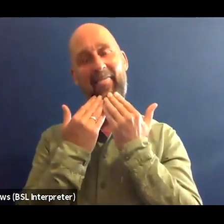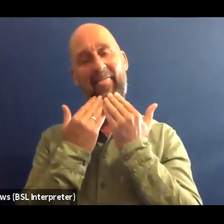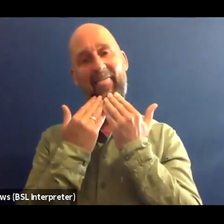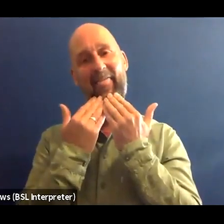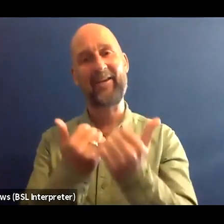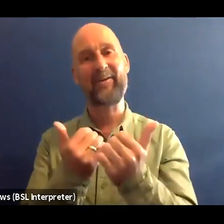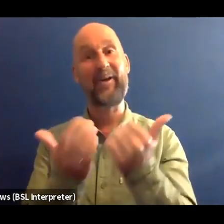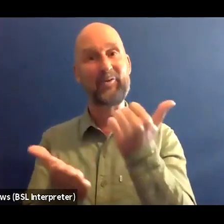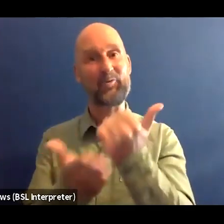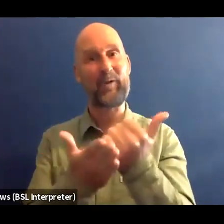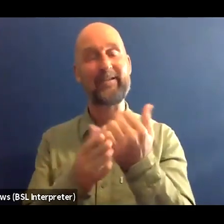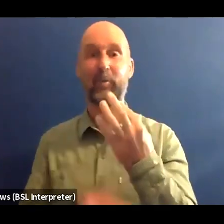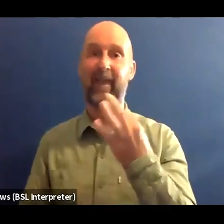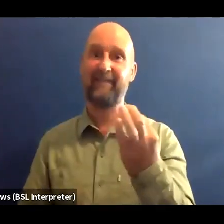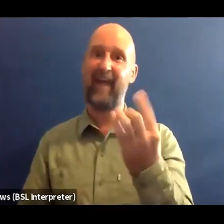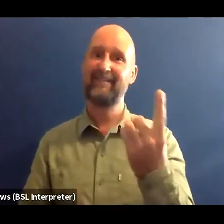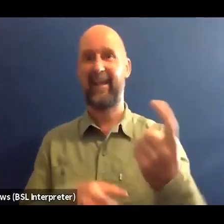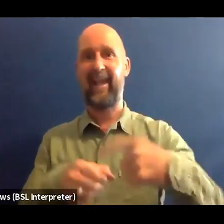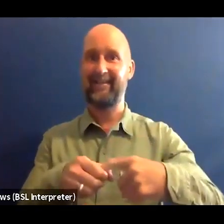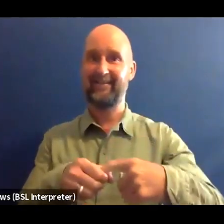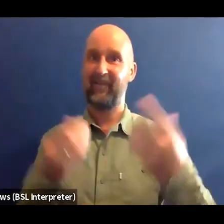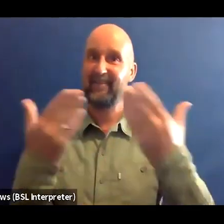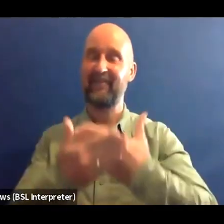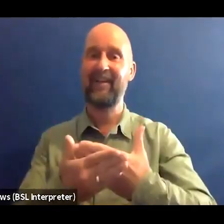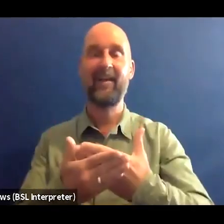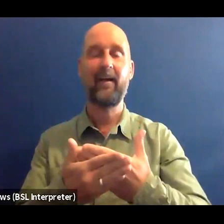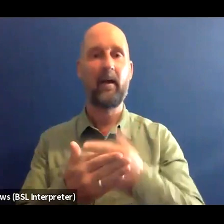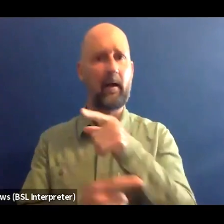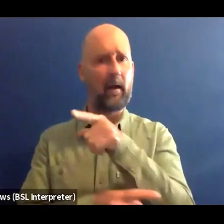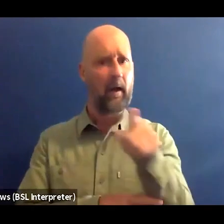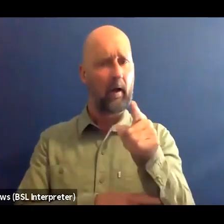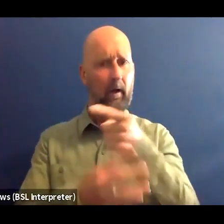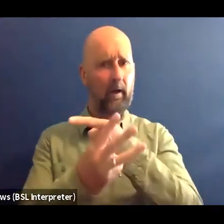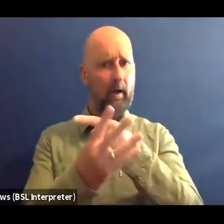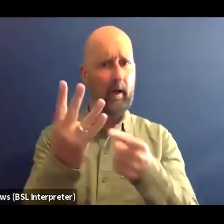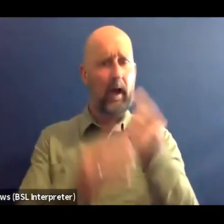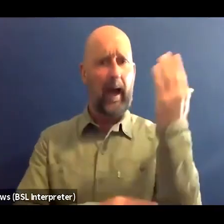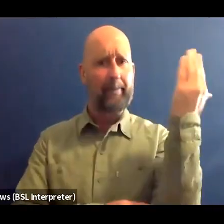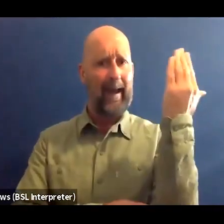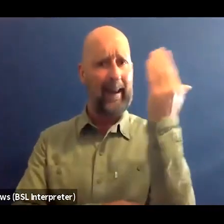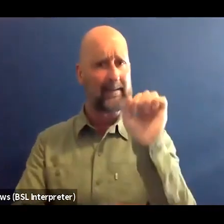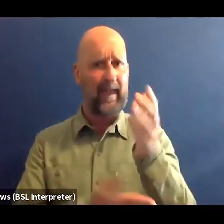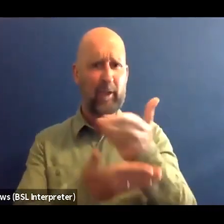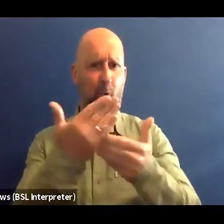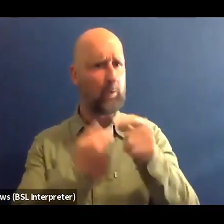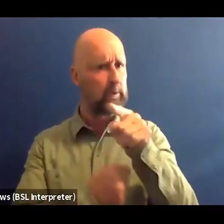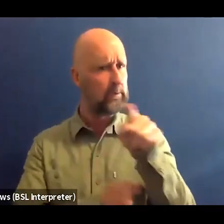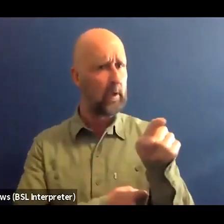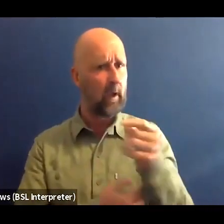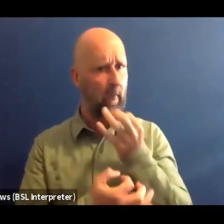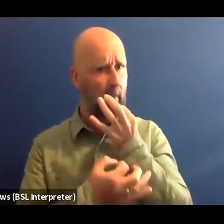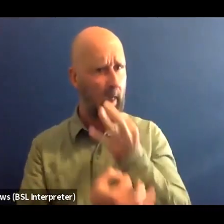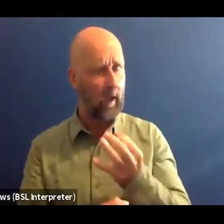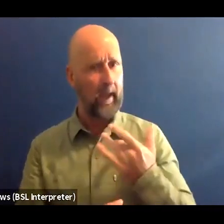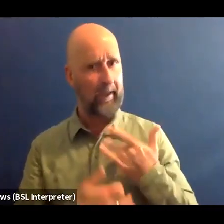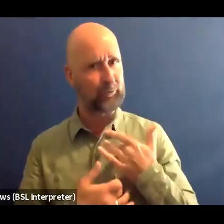it's great to be here. Thank you for having me here. And I've been really interested hearing from all the other panelists as well, to hear their stories and everything.